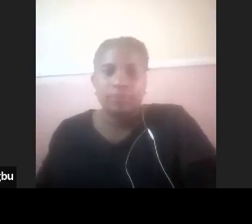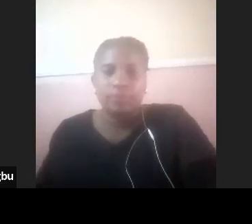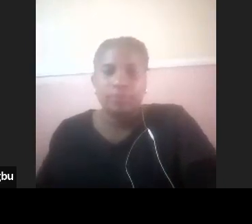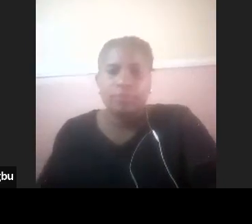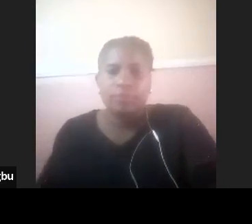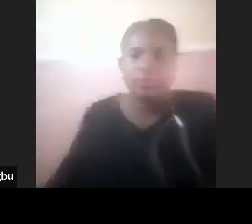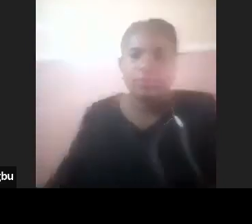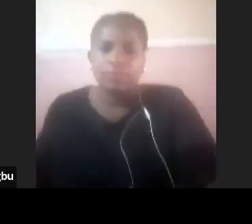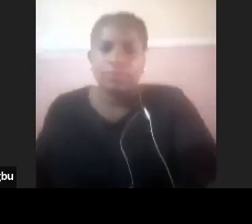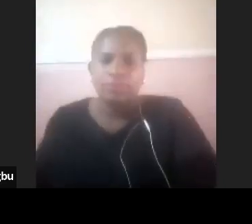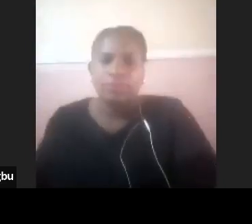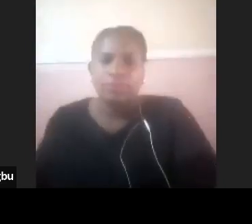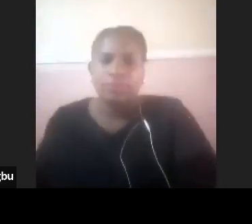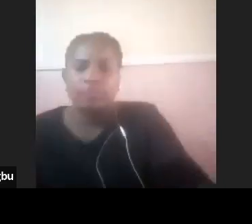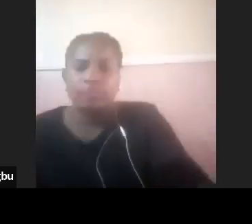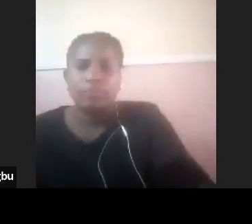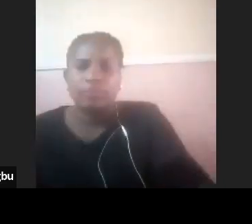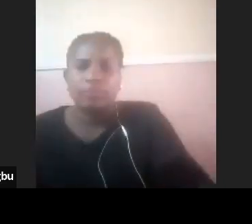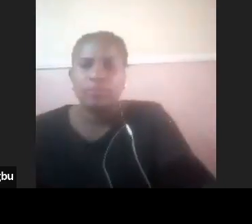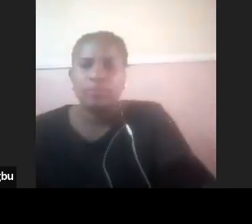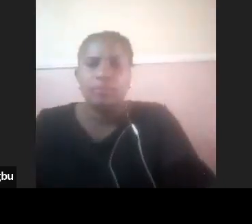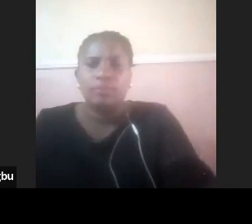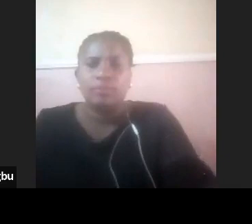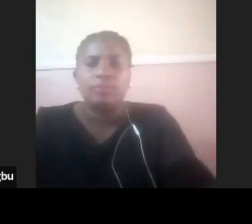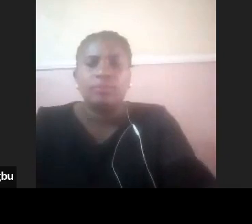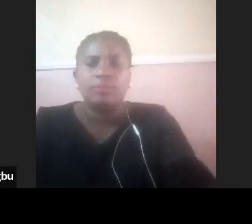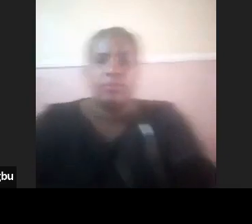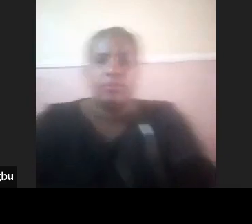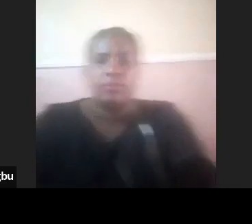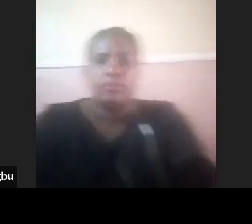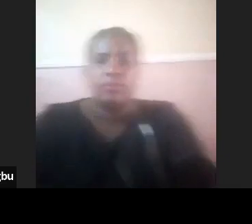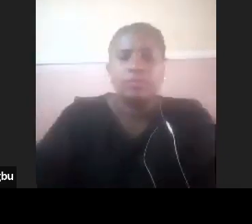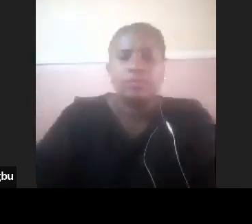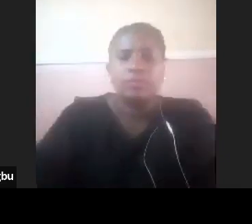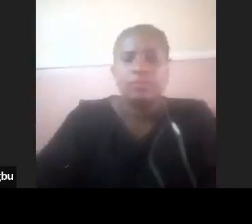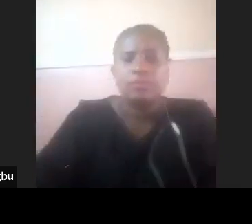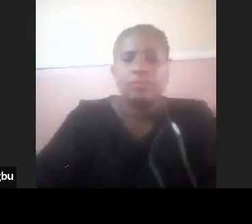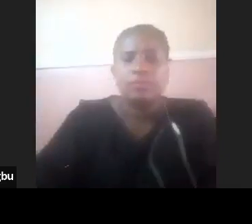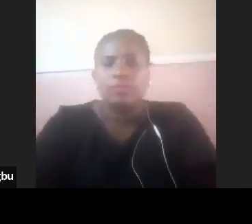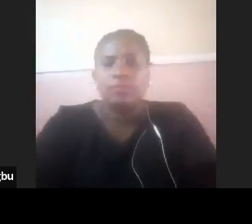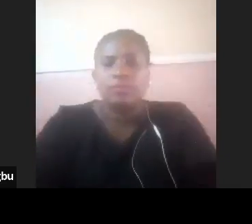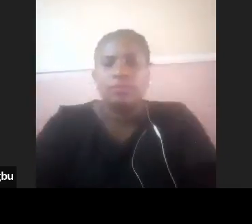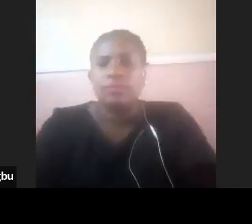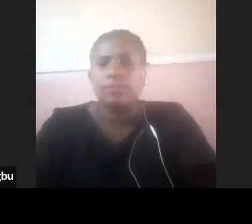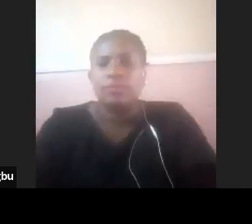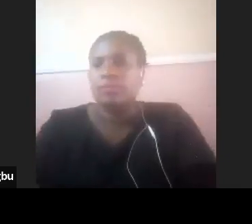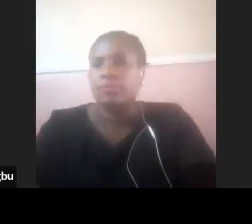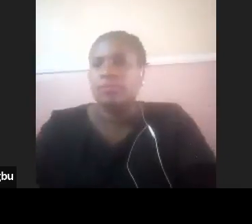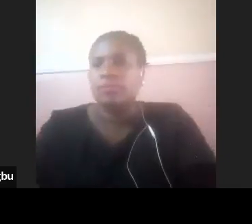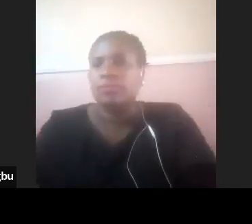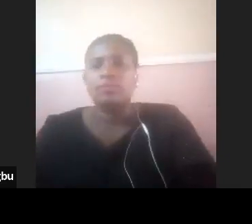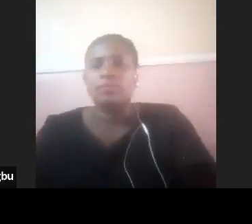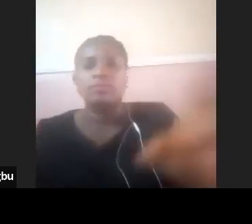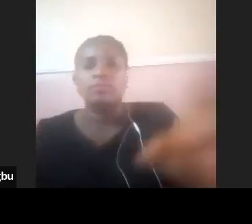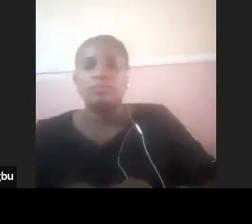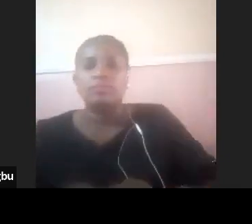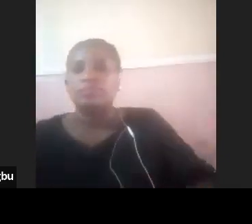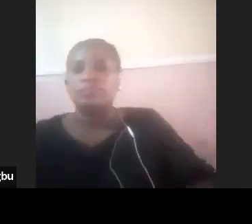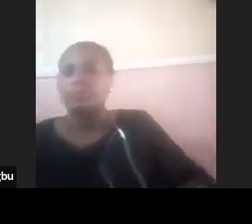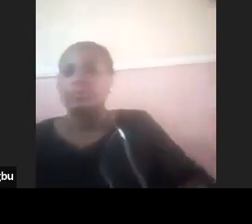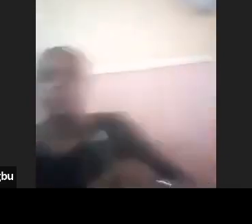give why. That's the next paragraph. You give why or possible reasons for that. And the last